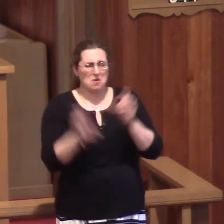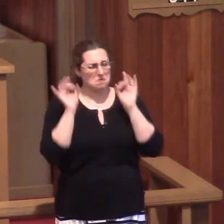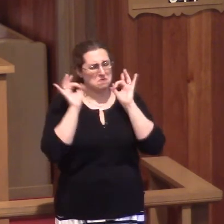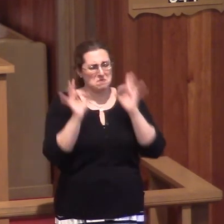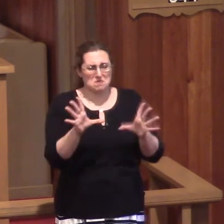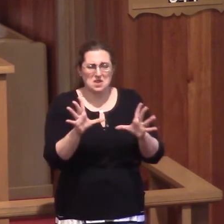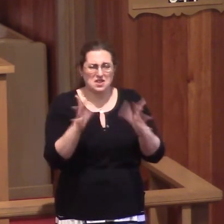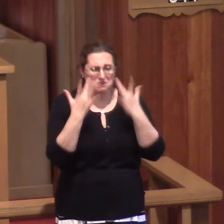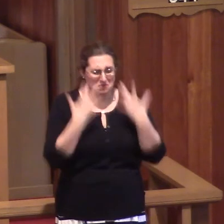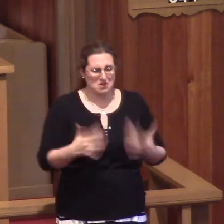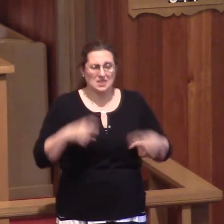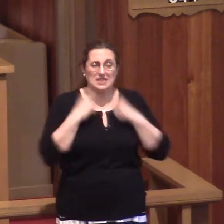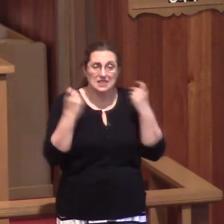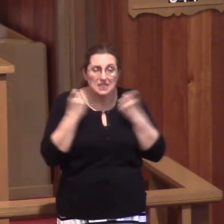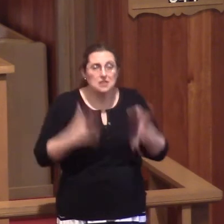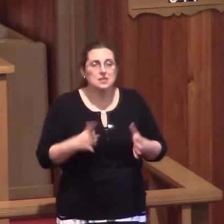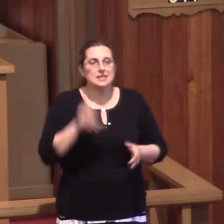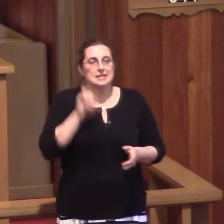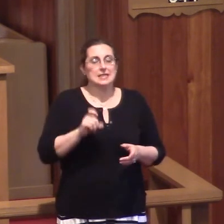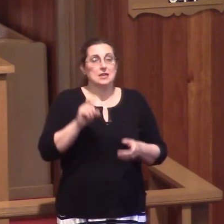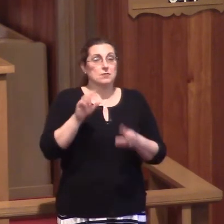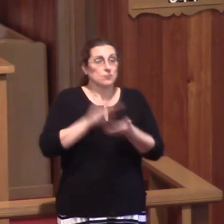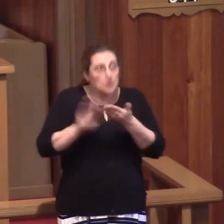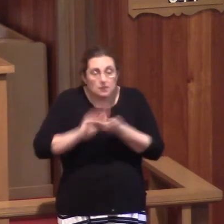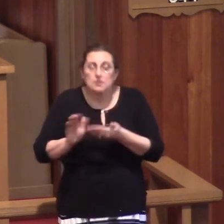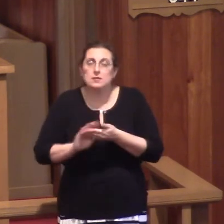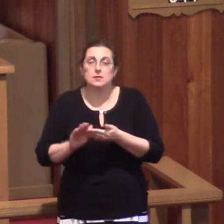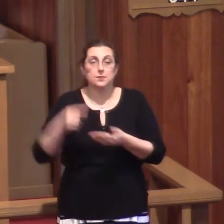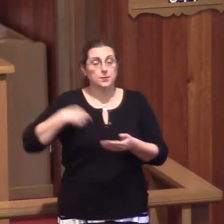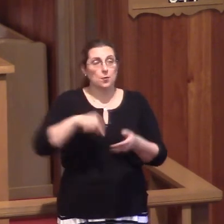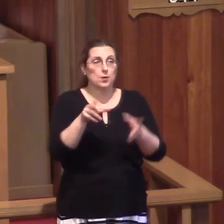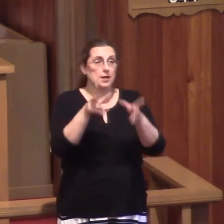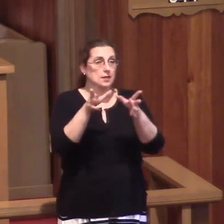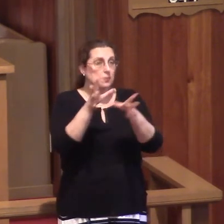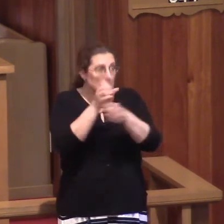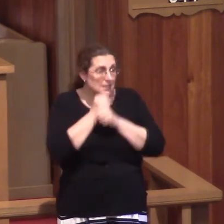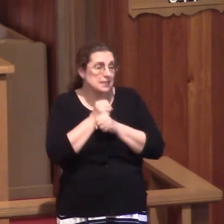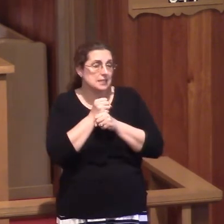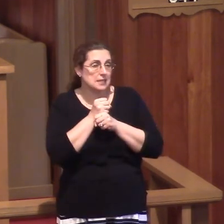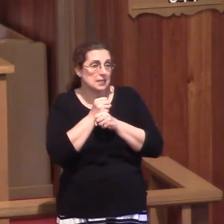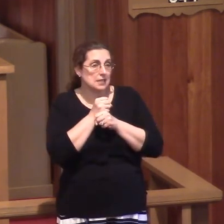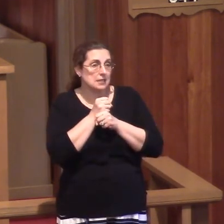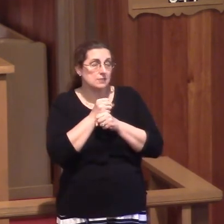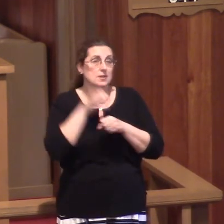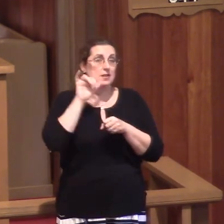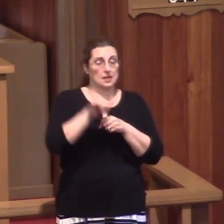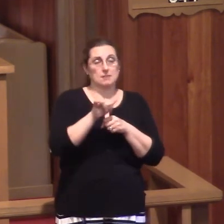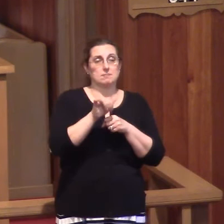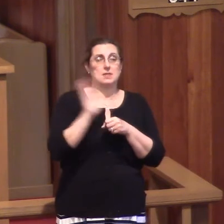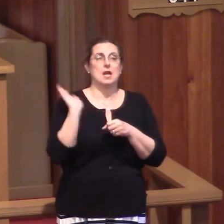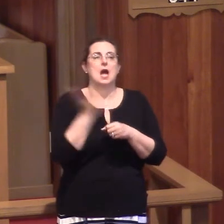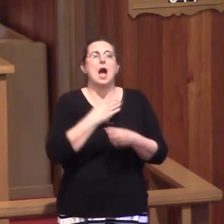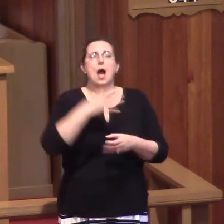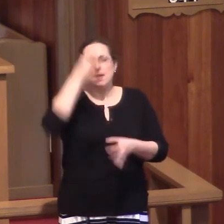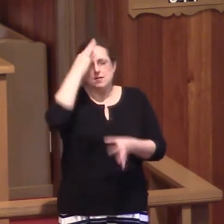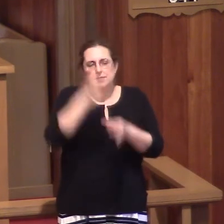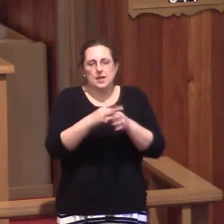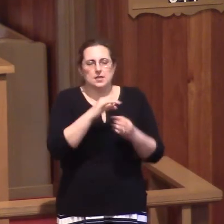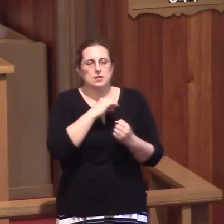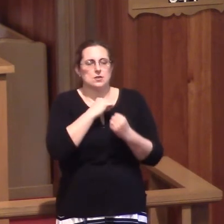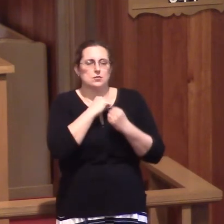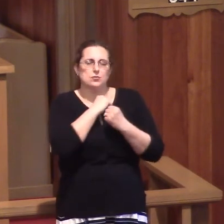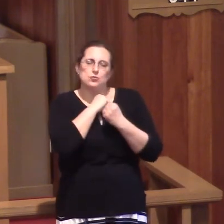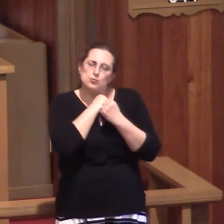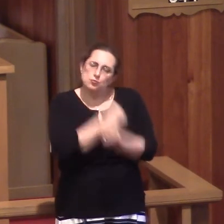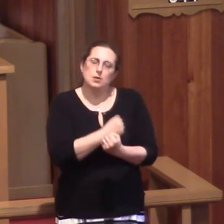Who are in need Of forgiveness. As we receive This foretaste Of the feast To come Our faith Is strengthened And